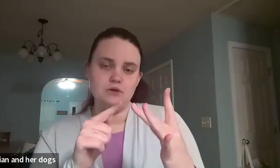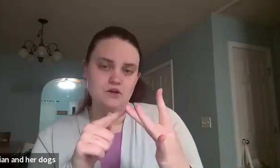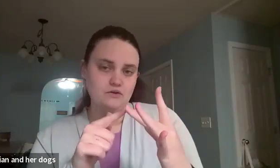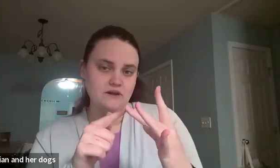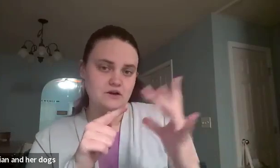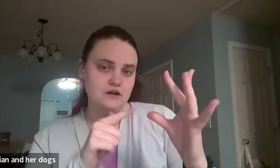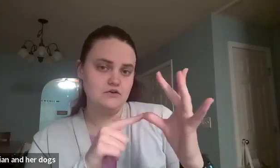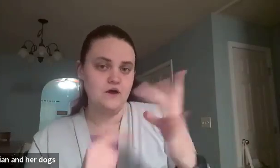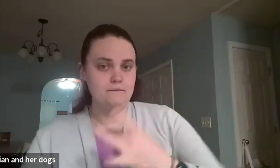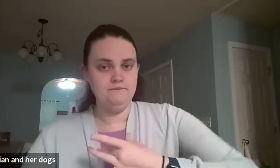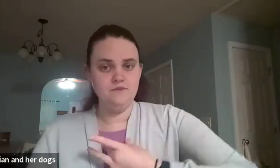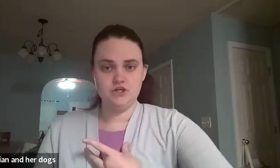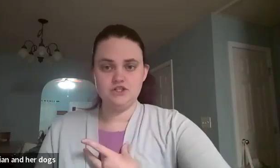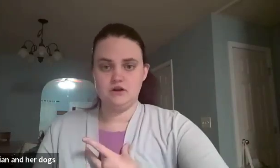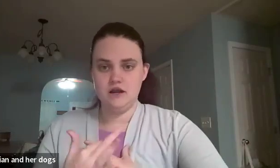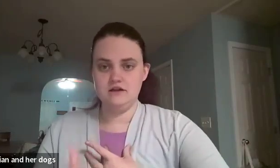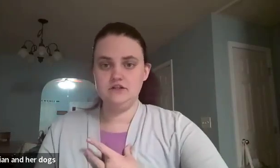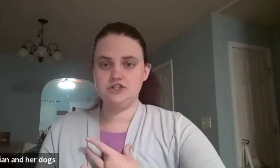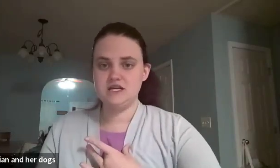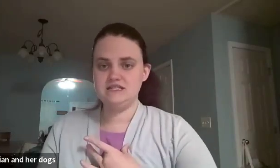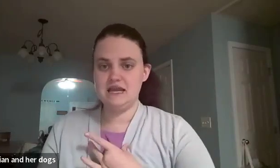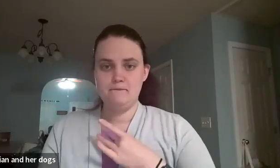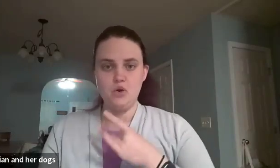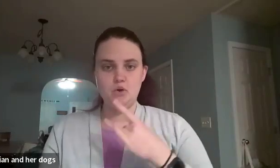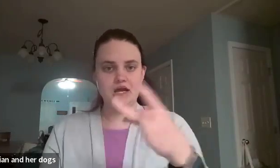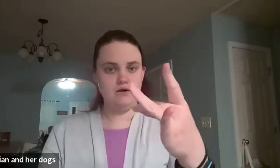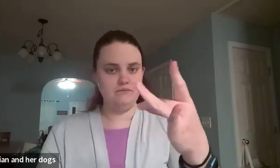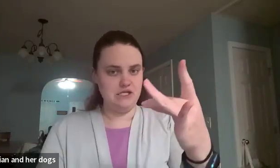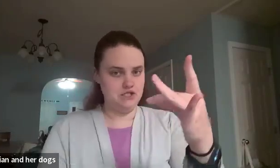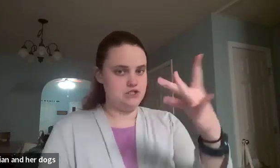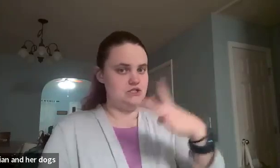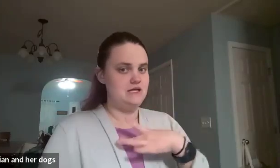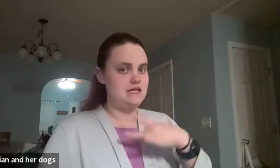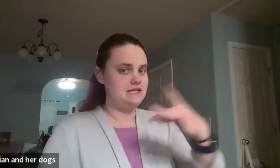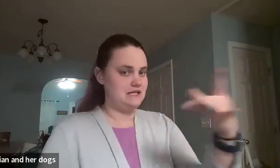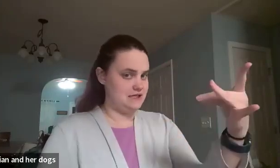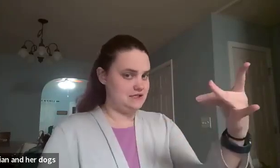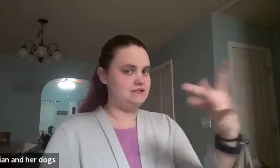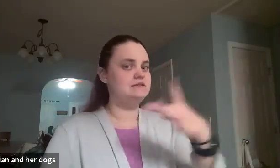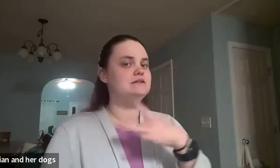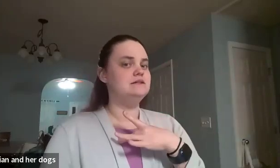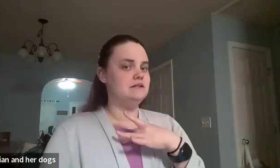your middle finger and your thumb. You're going to start kind of on your chest and pull it out and pinch. Like,